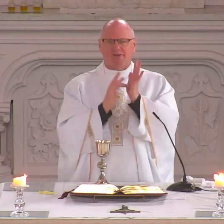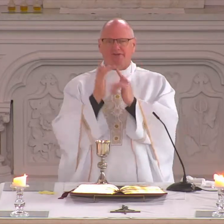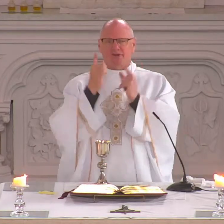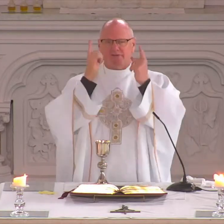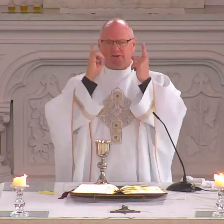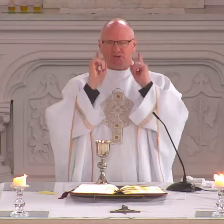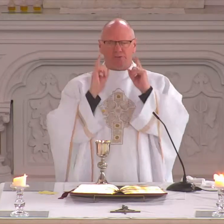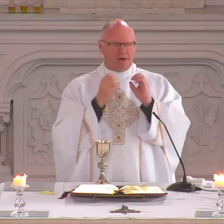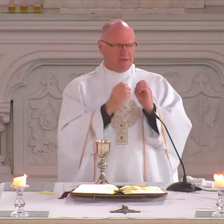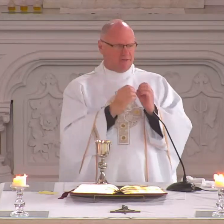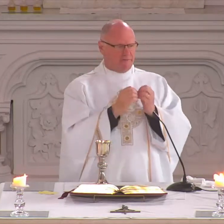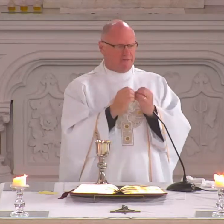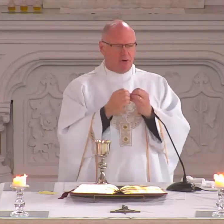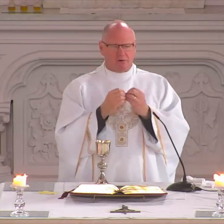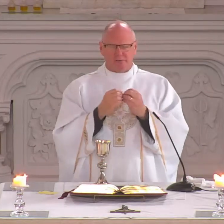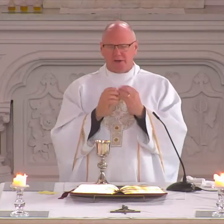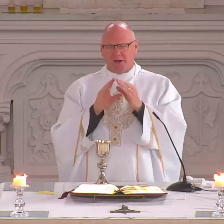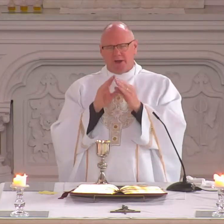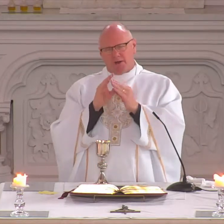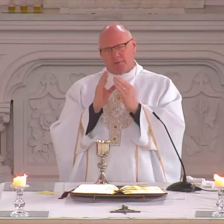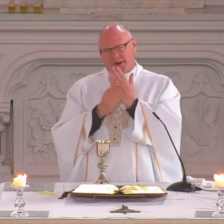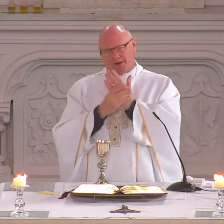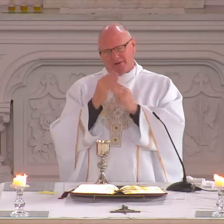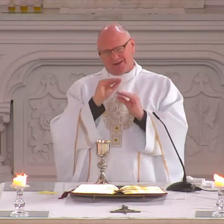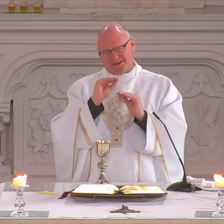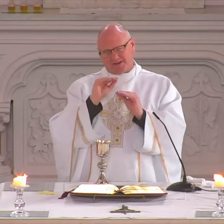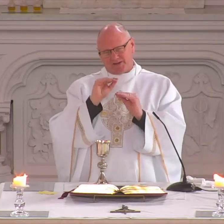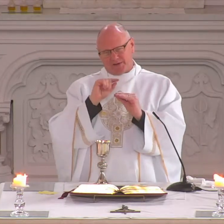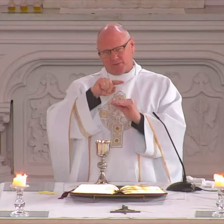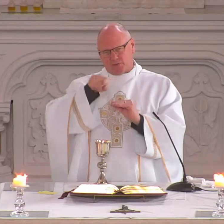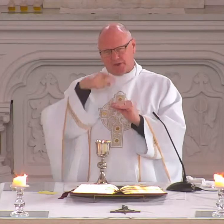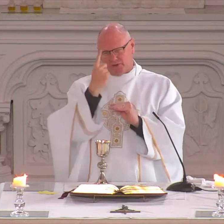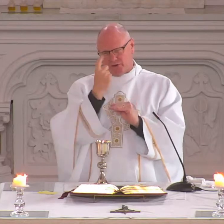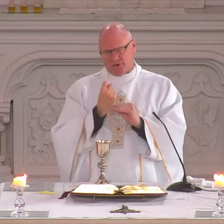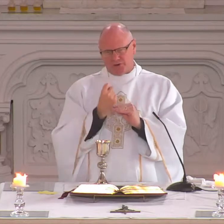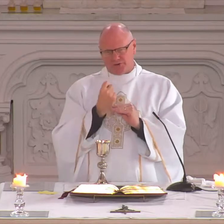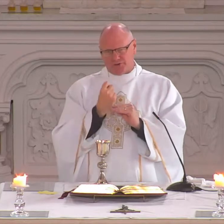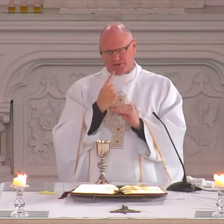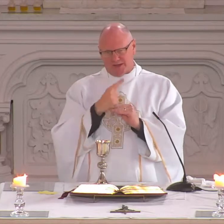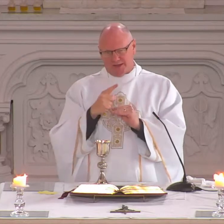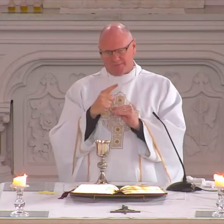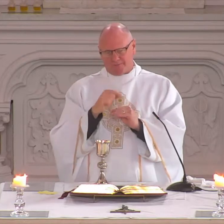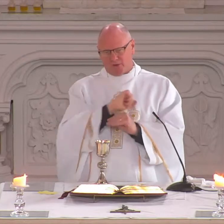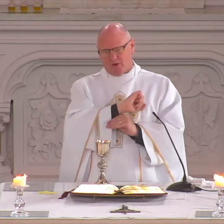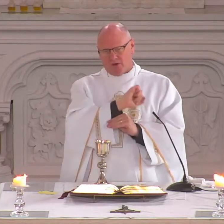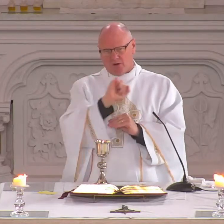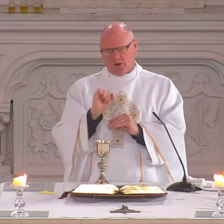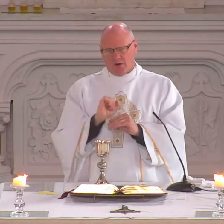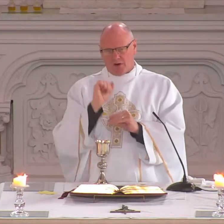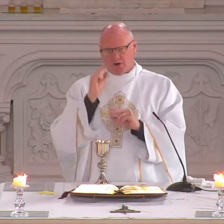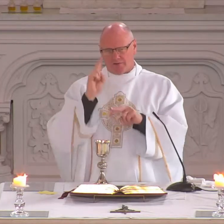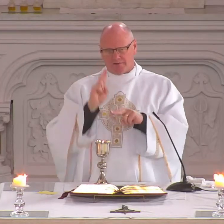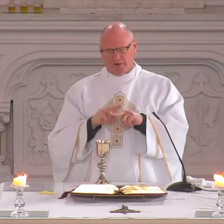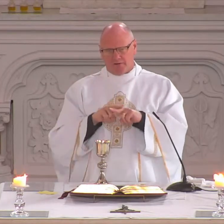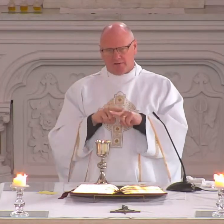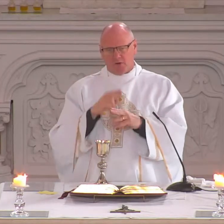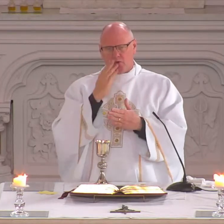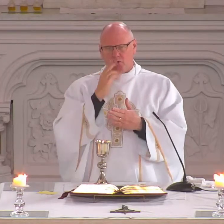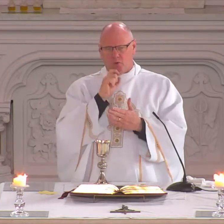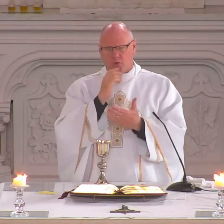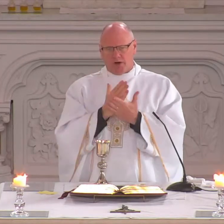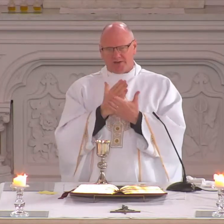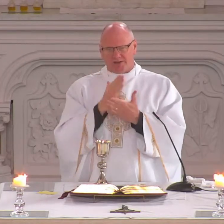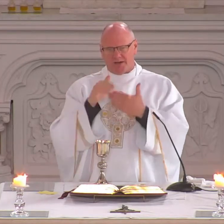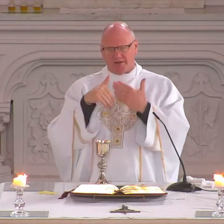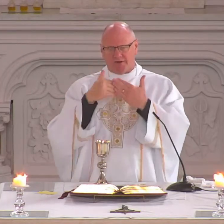At the Savior's command, informed by divine teaching, we dare to say, "Our Father,